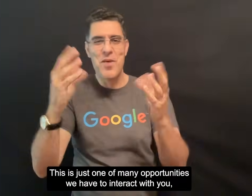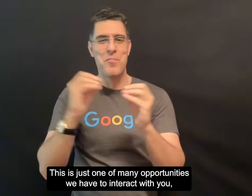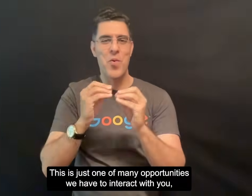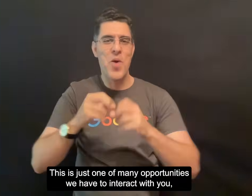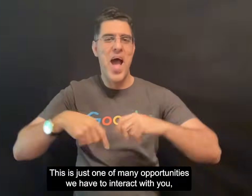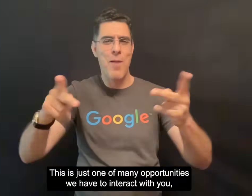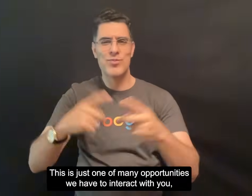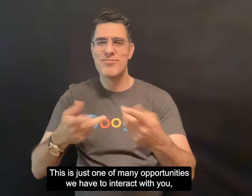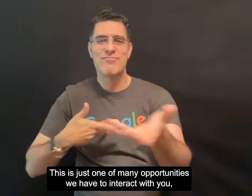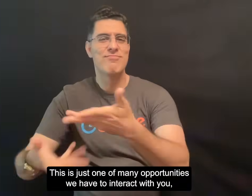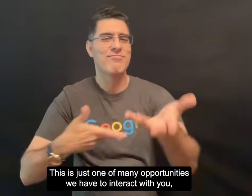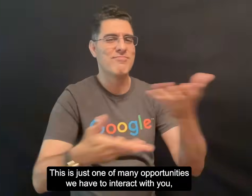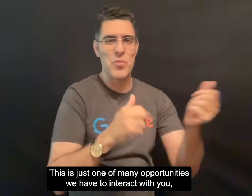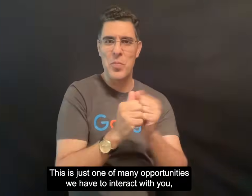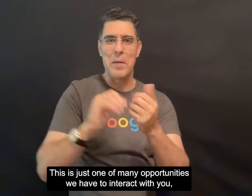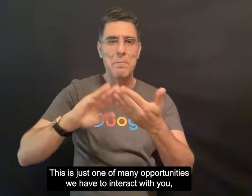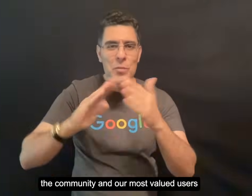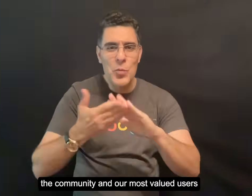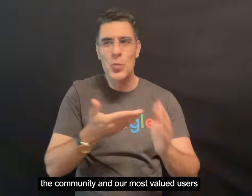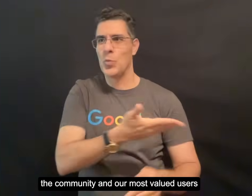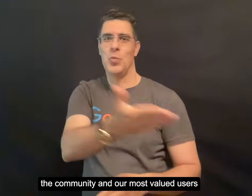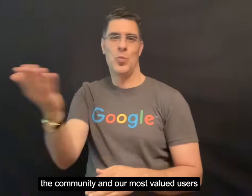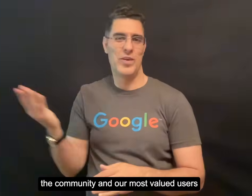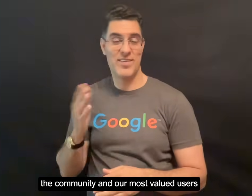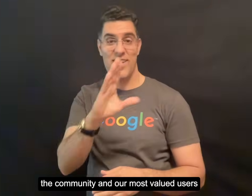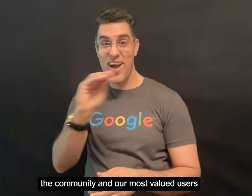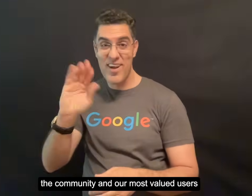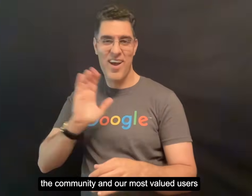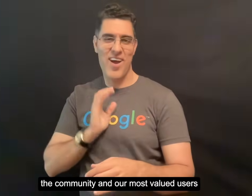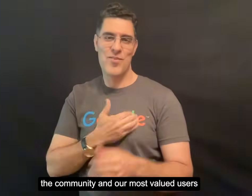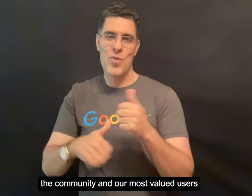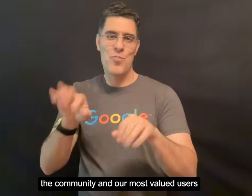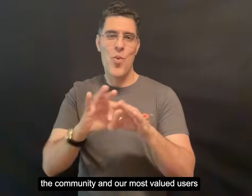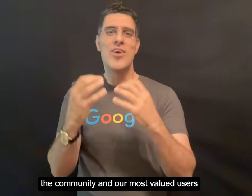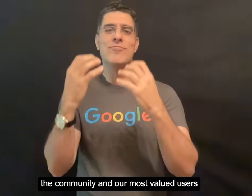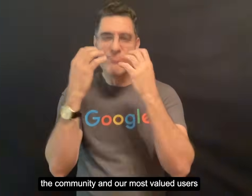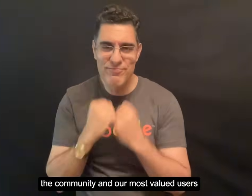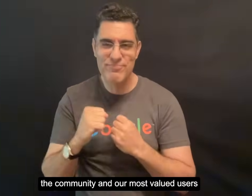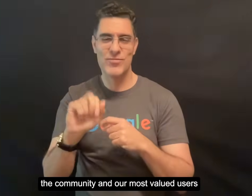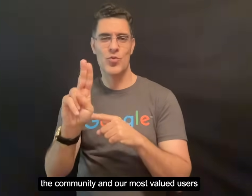one of many opportunities we have to interact with you, the community, and our most valued users,